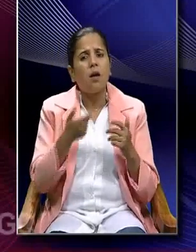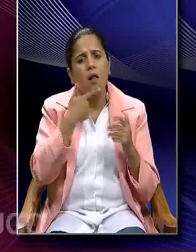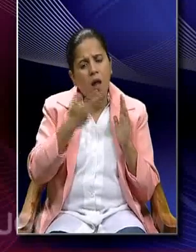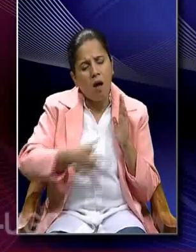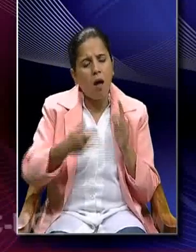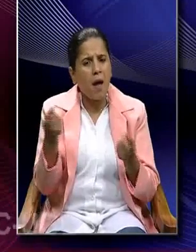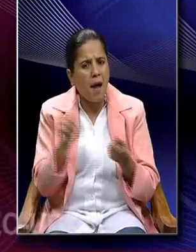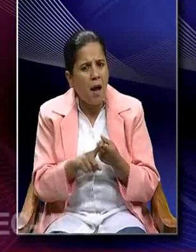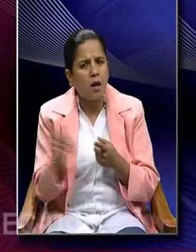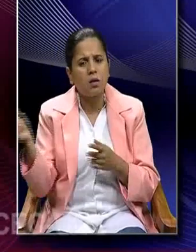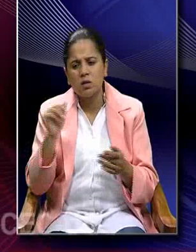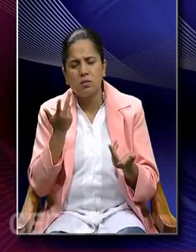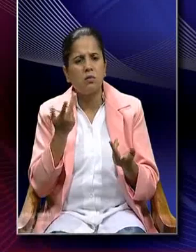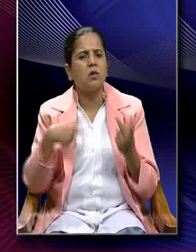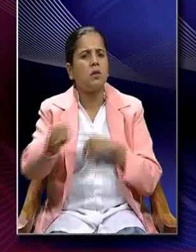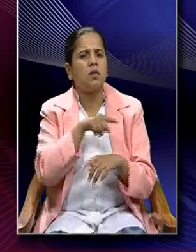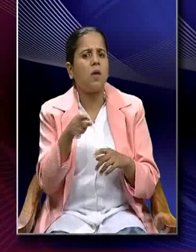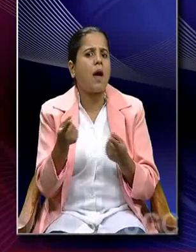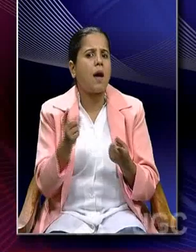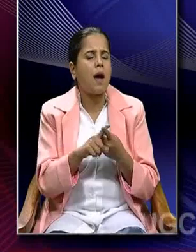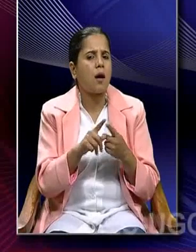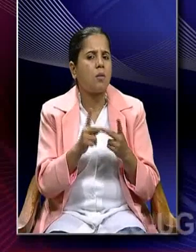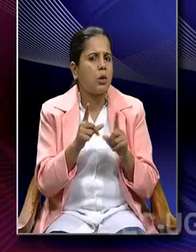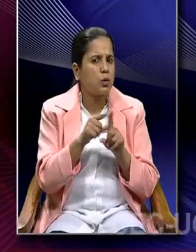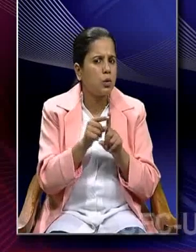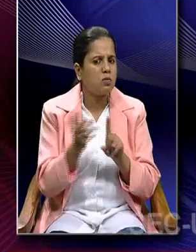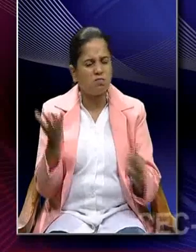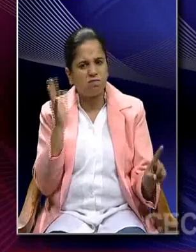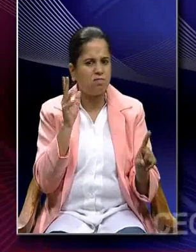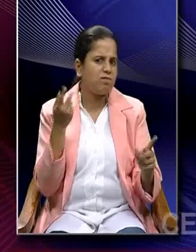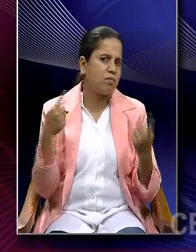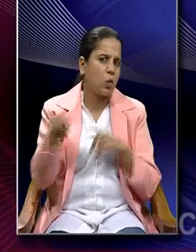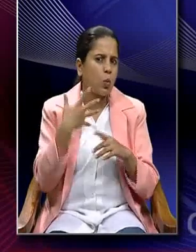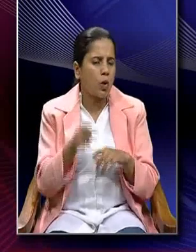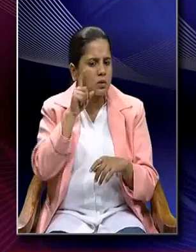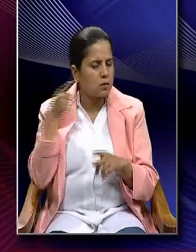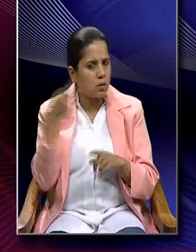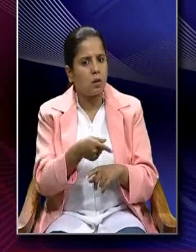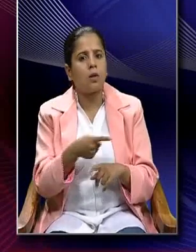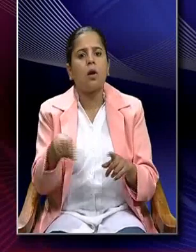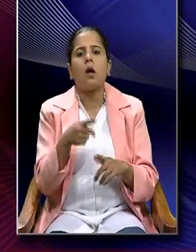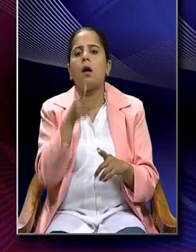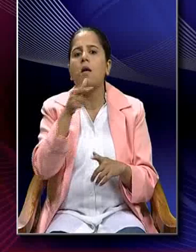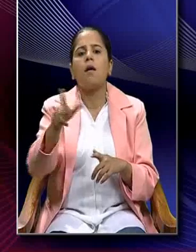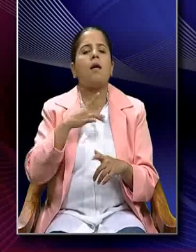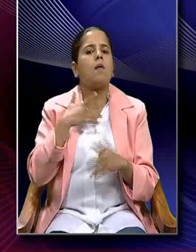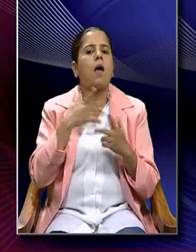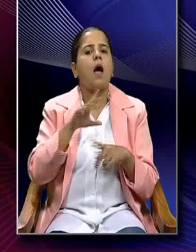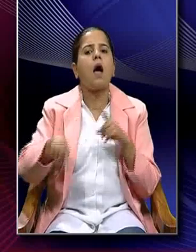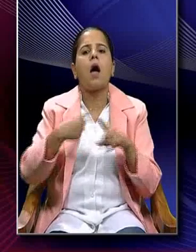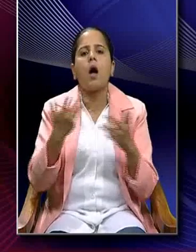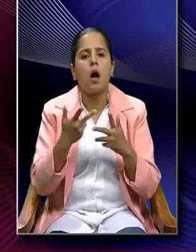incident. So it's very important, therefore, to reflect on what this tells us about